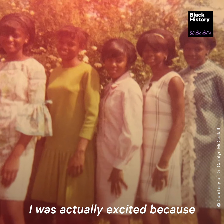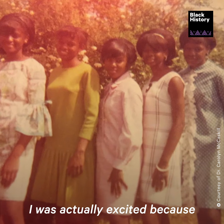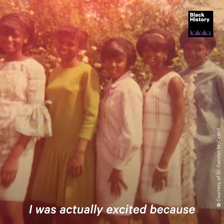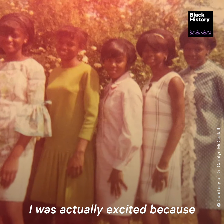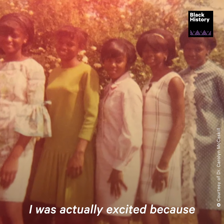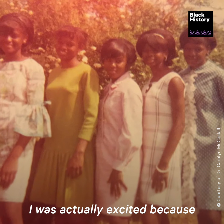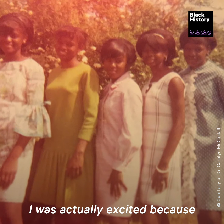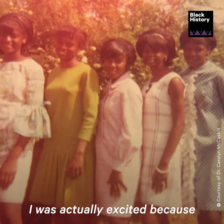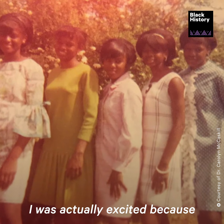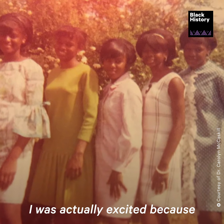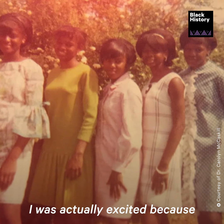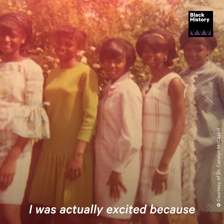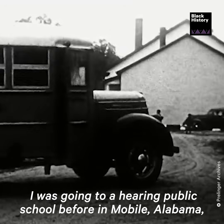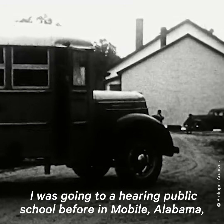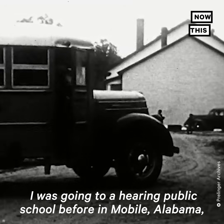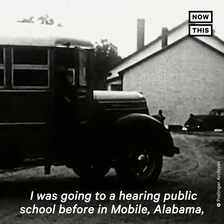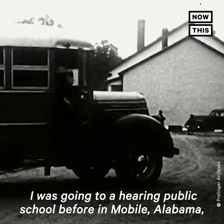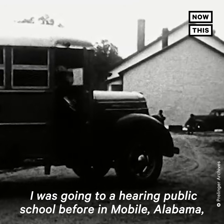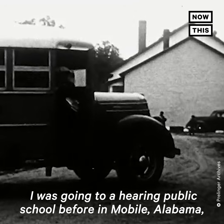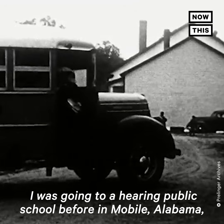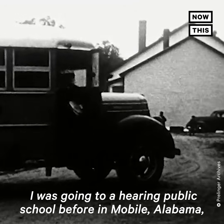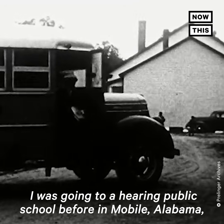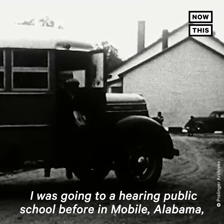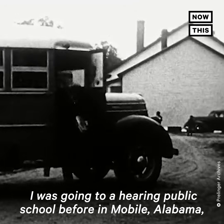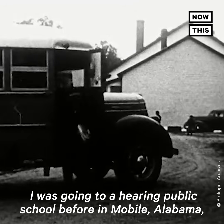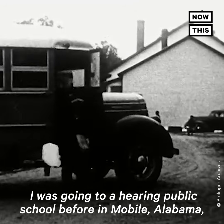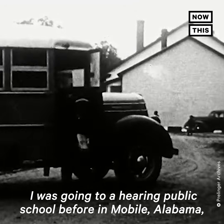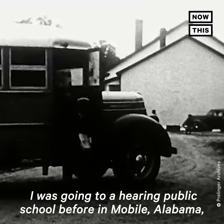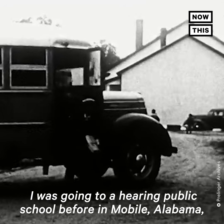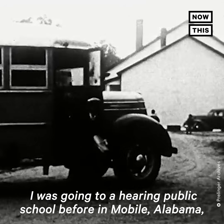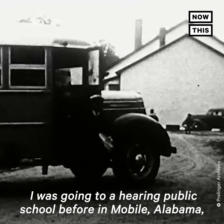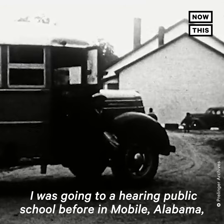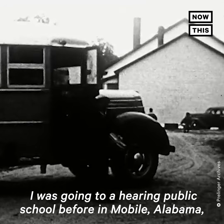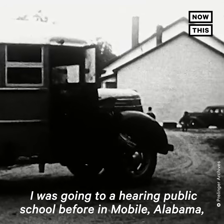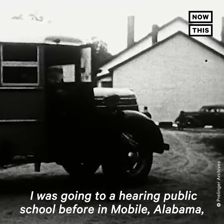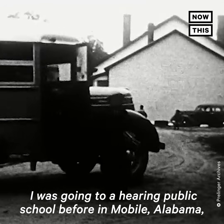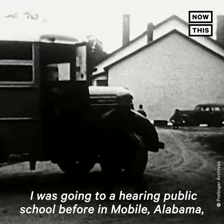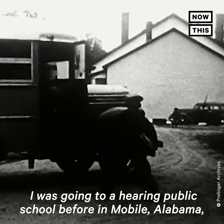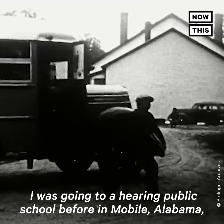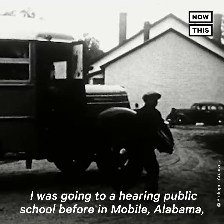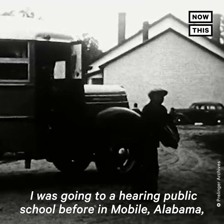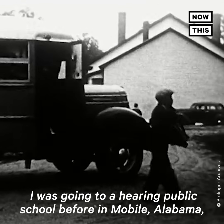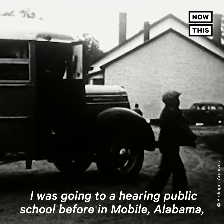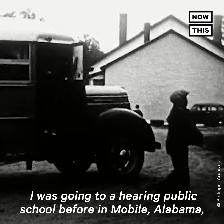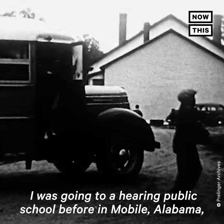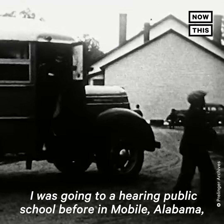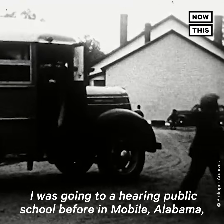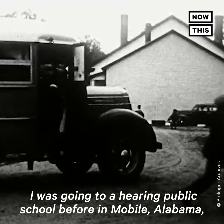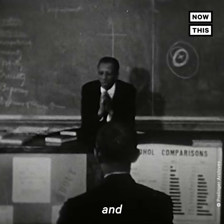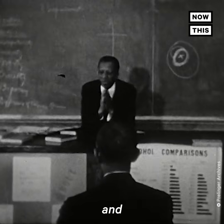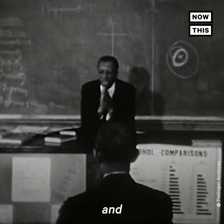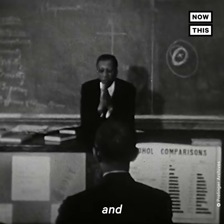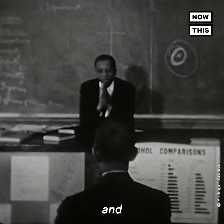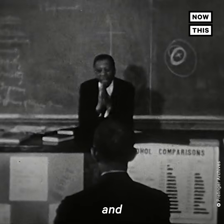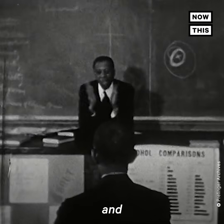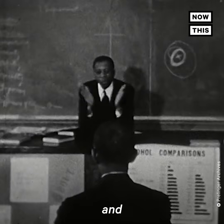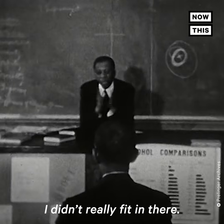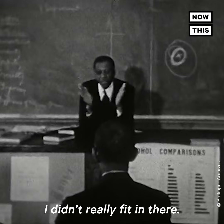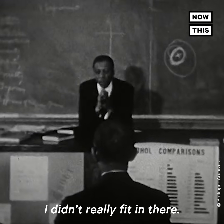excited because I was going to a hearing public school before in Mobile, Alabama, and I didn't